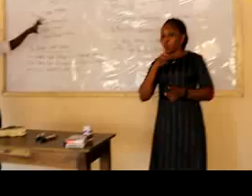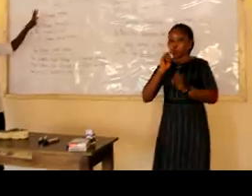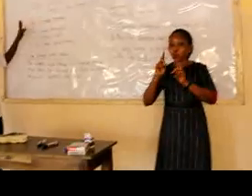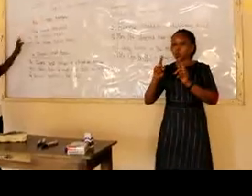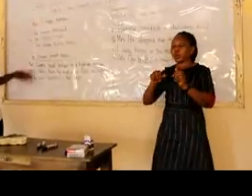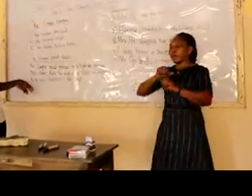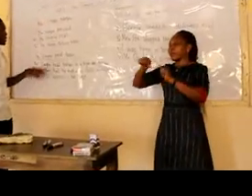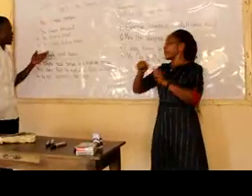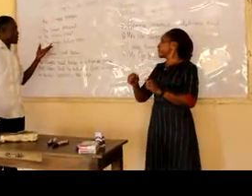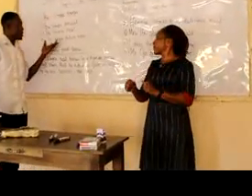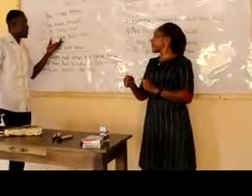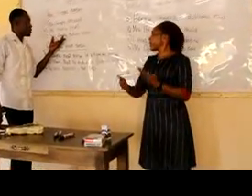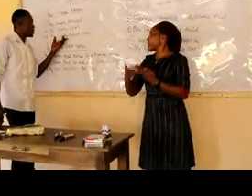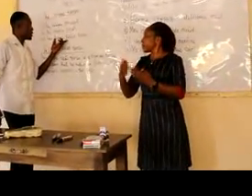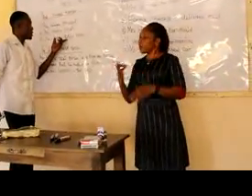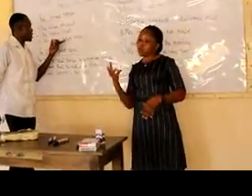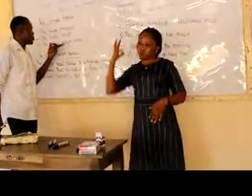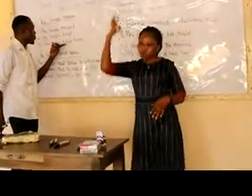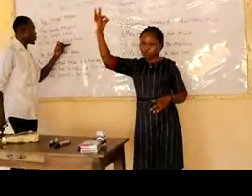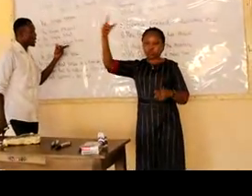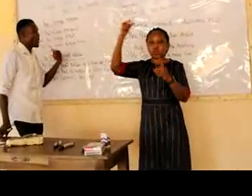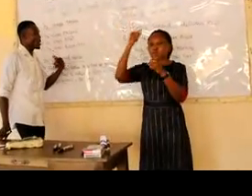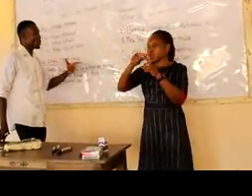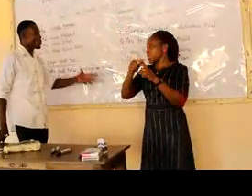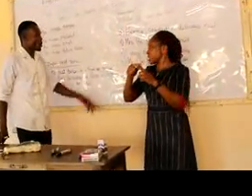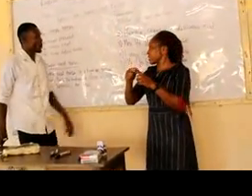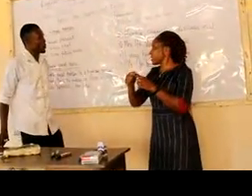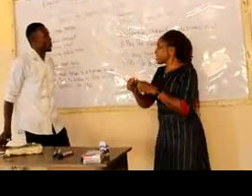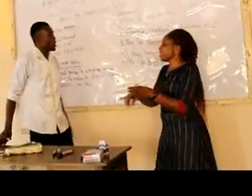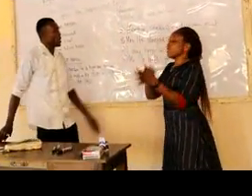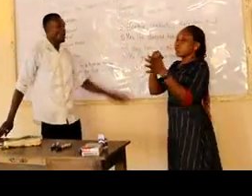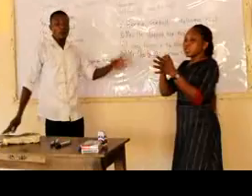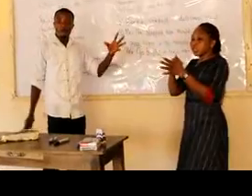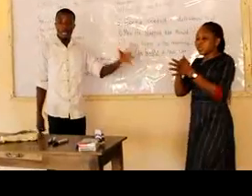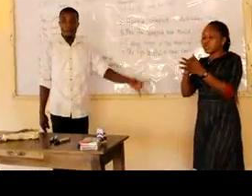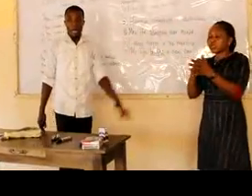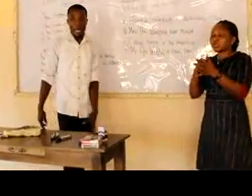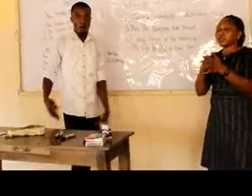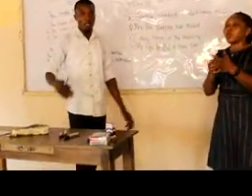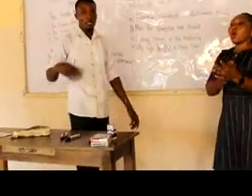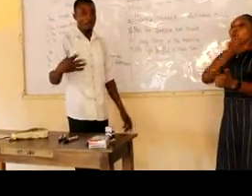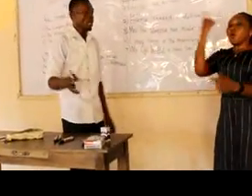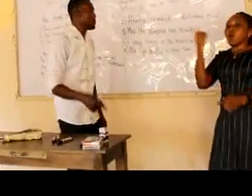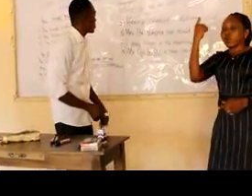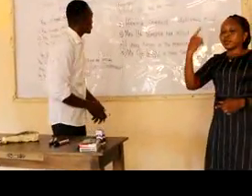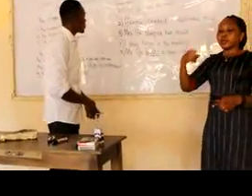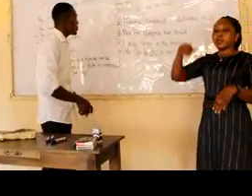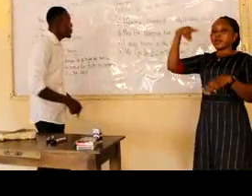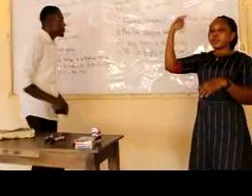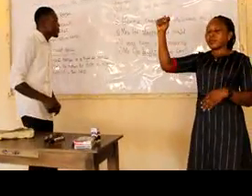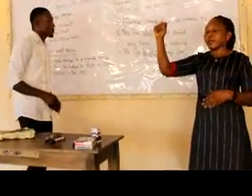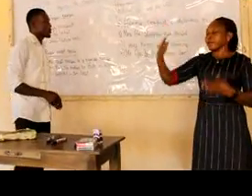in the simple tenses, it is the simple feature that makes use of a main verb and an auxiliary verb.